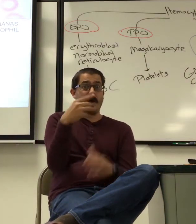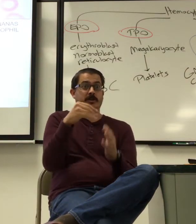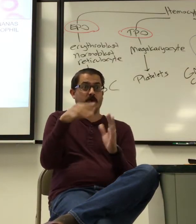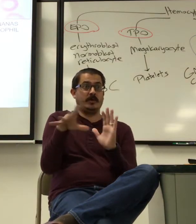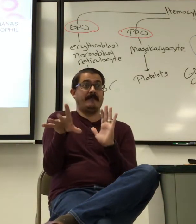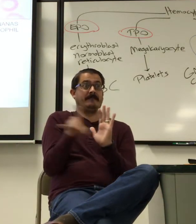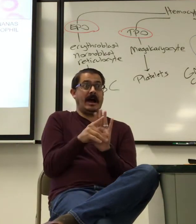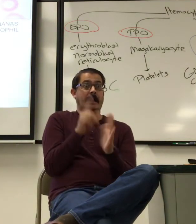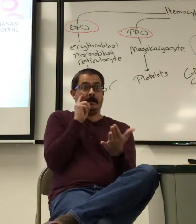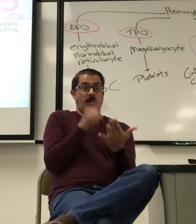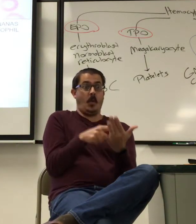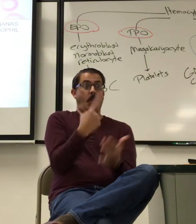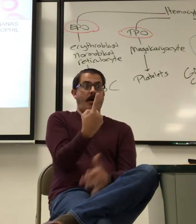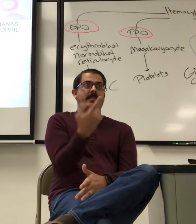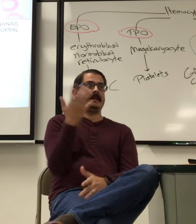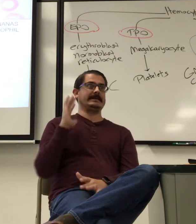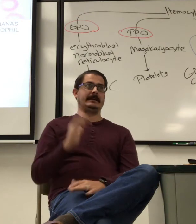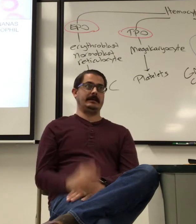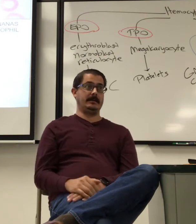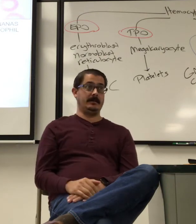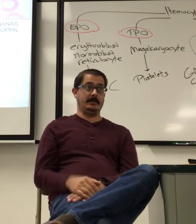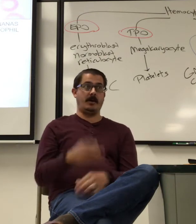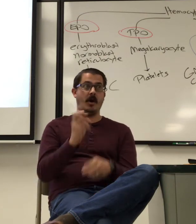it. They're hard to find.